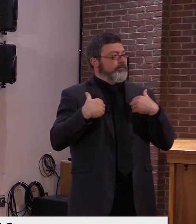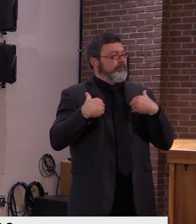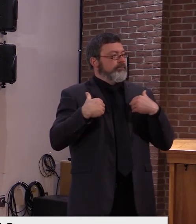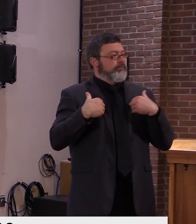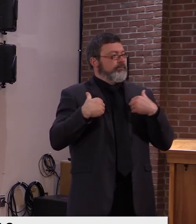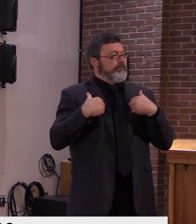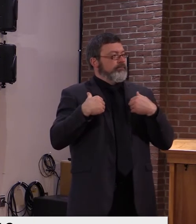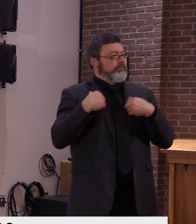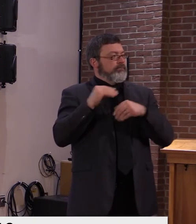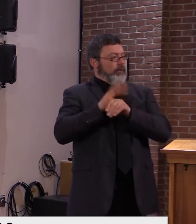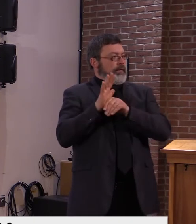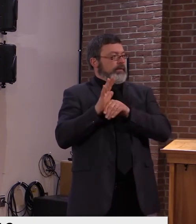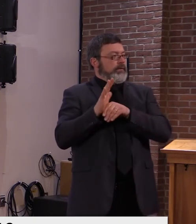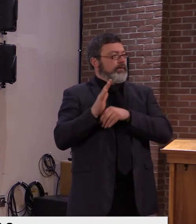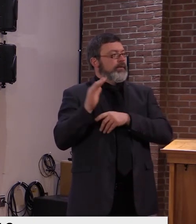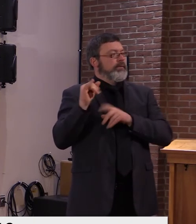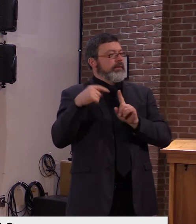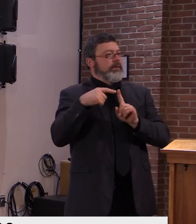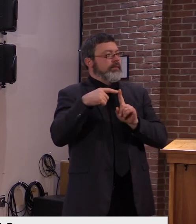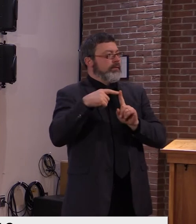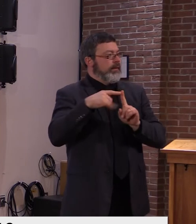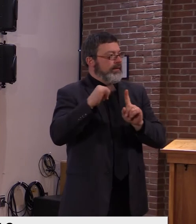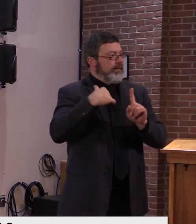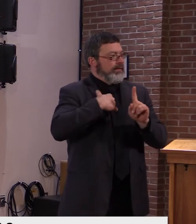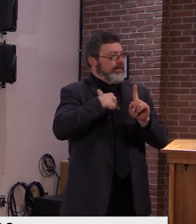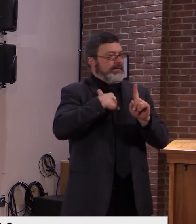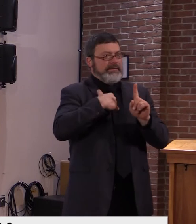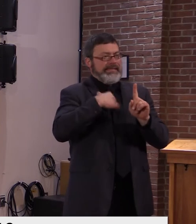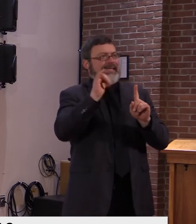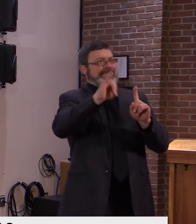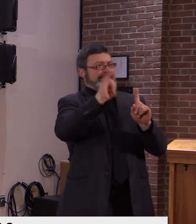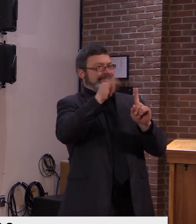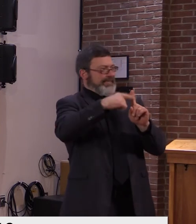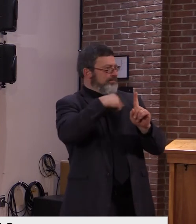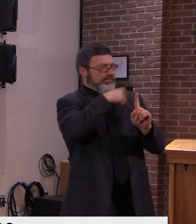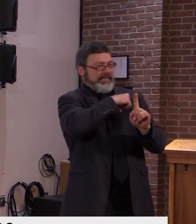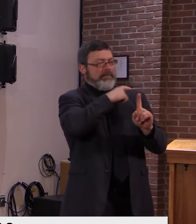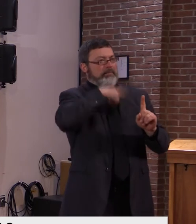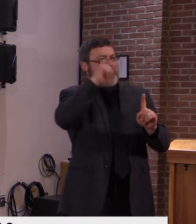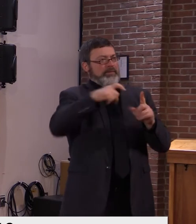into isolation. However, going back into what could be